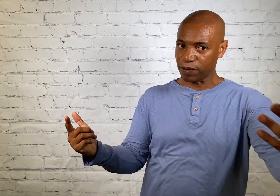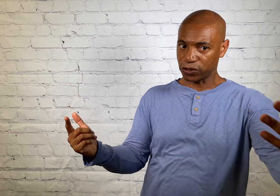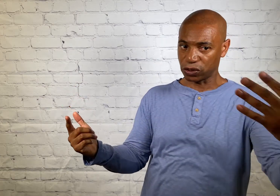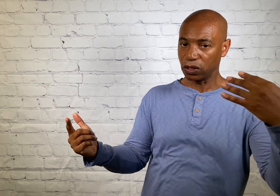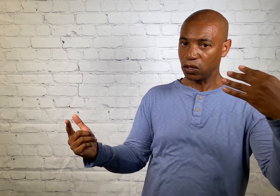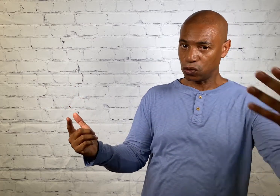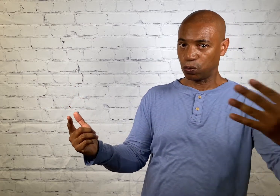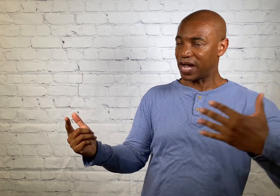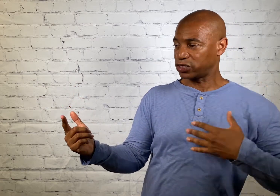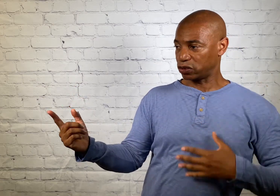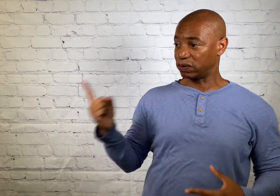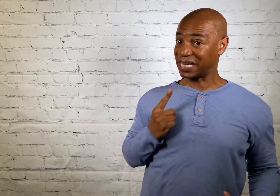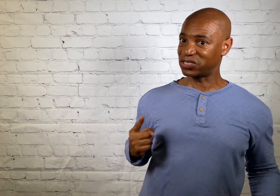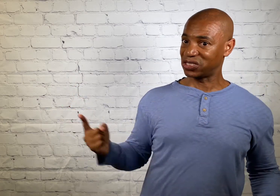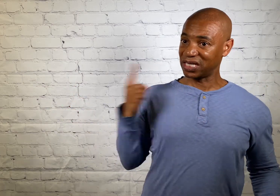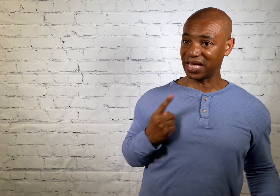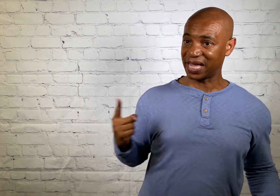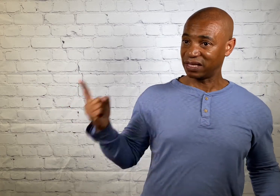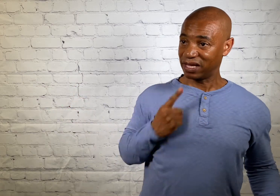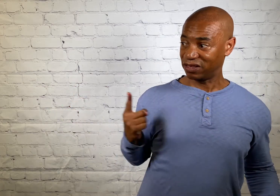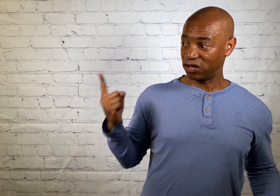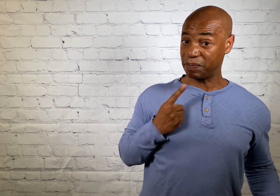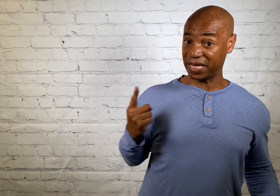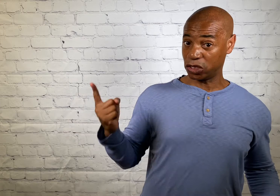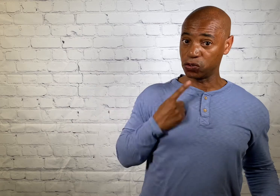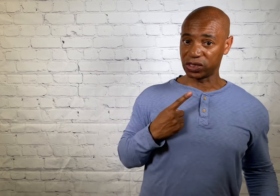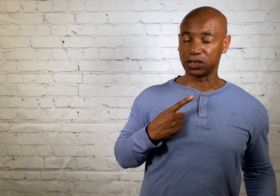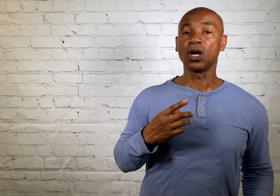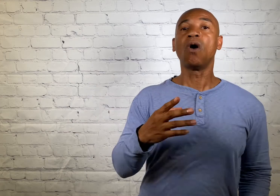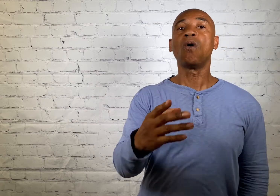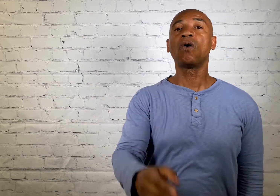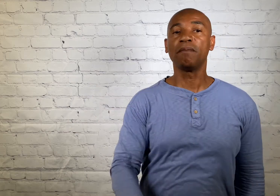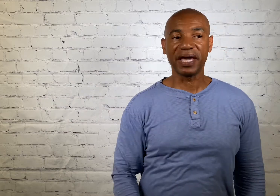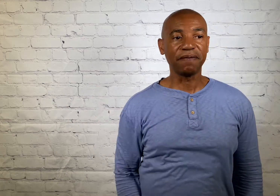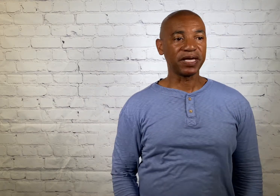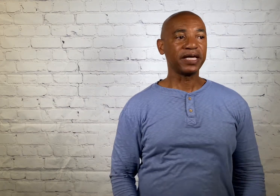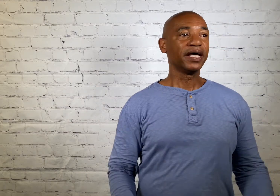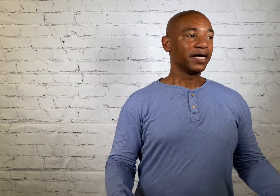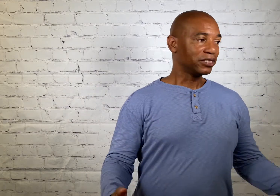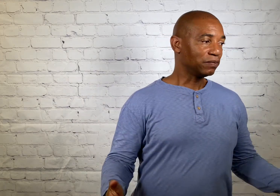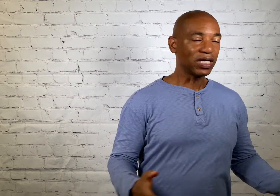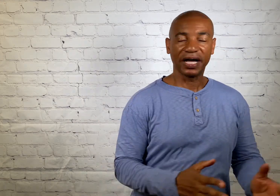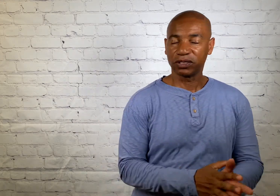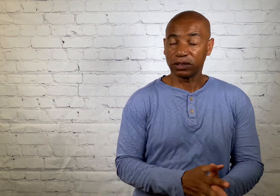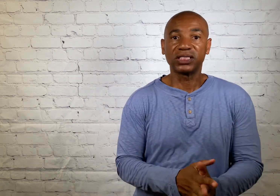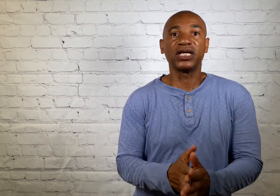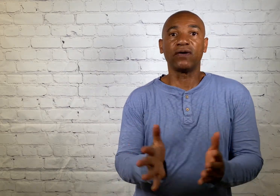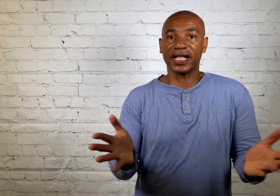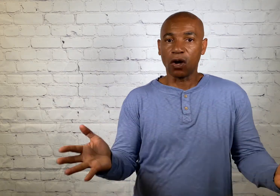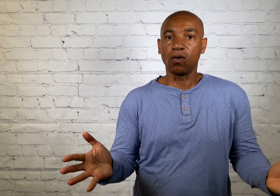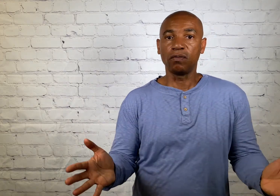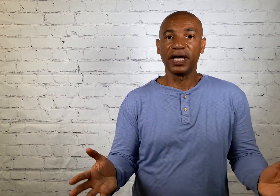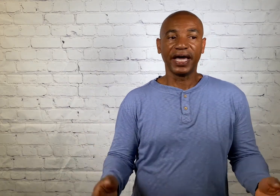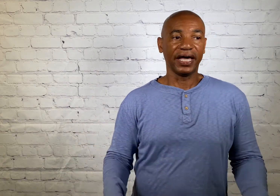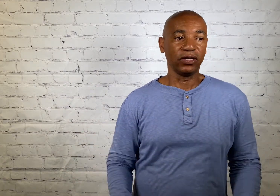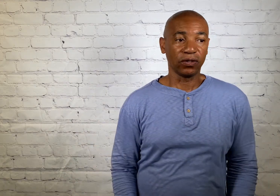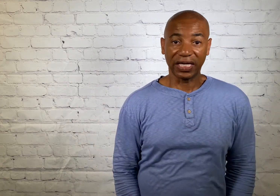person who's watching you, they can see that they're being a nuisance. Or maybe sometimes, just say you're at home and your kid